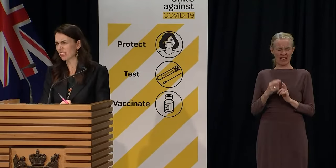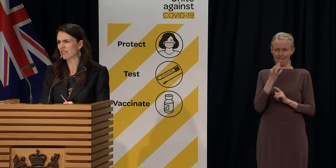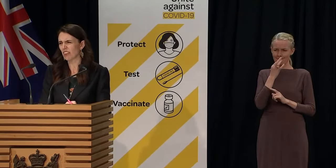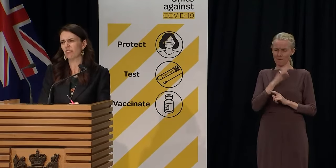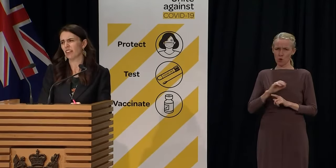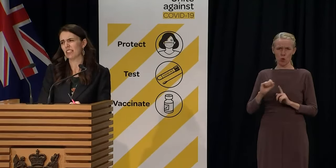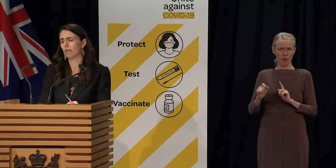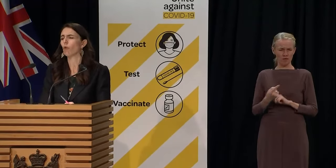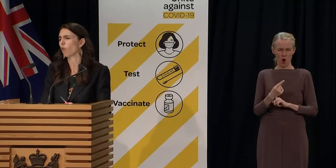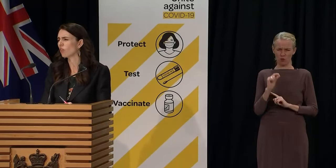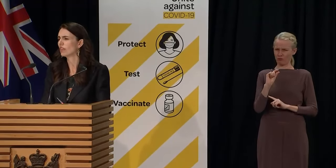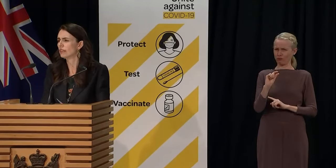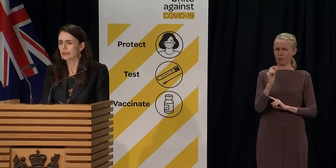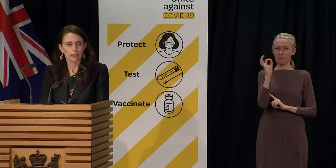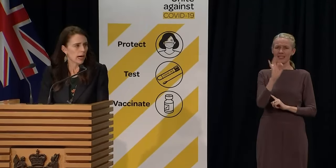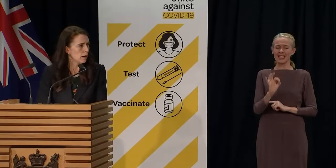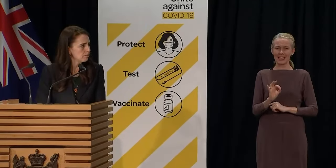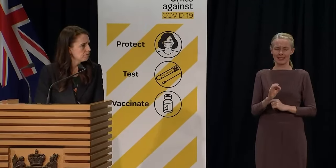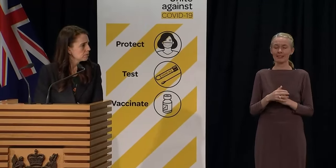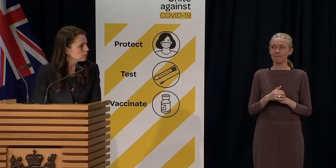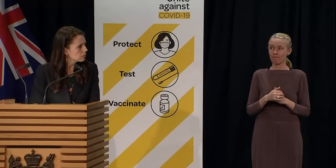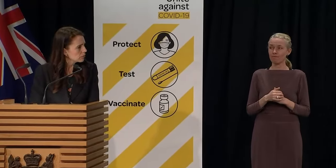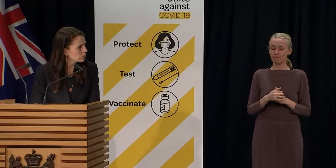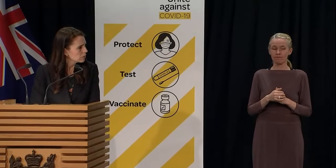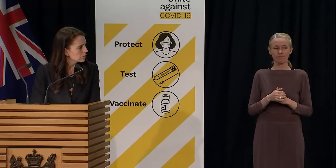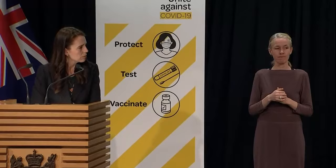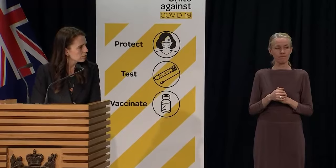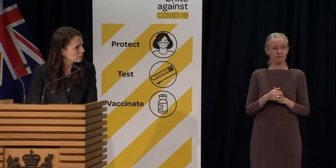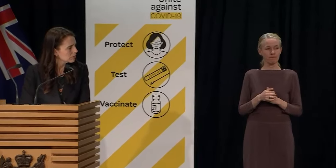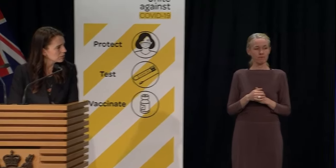my memory is it's very, very small.